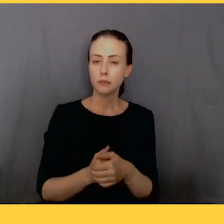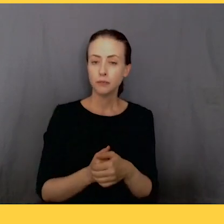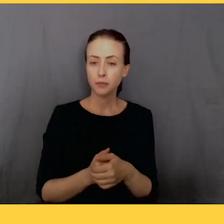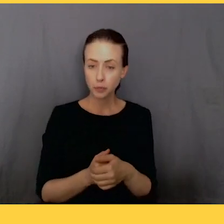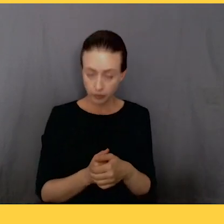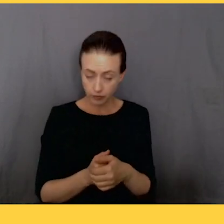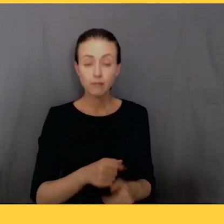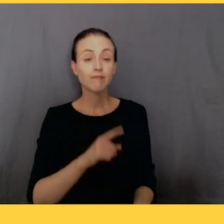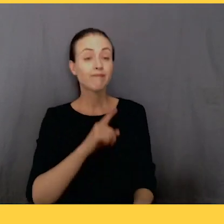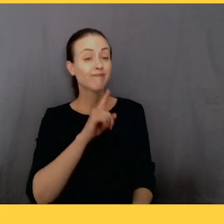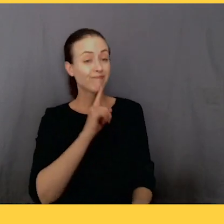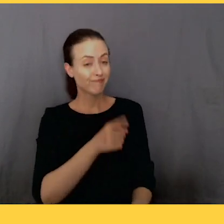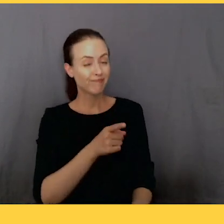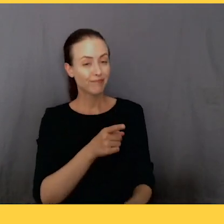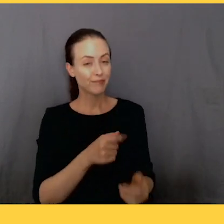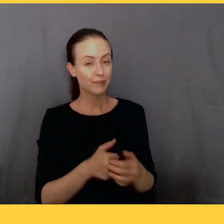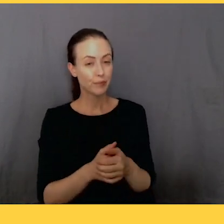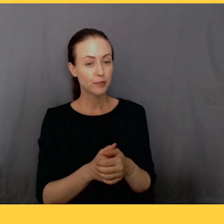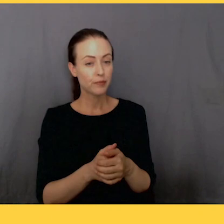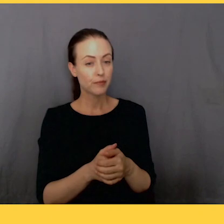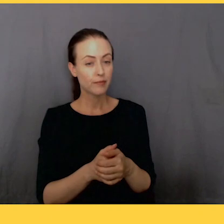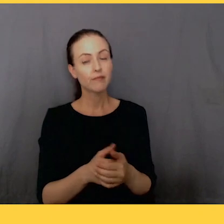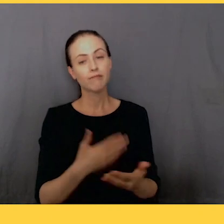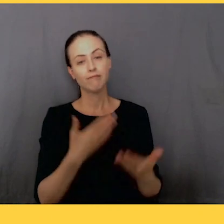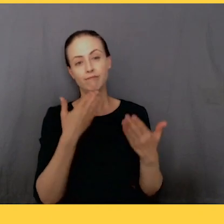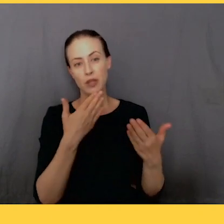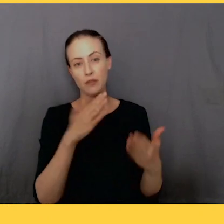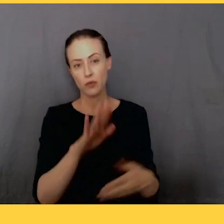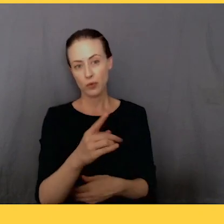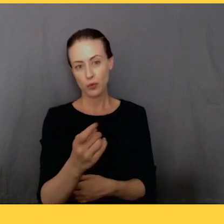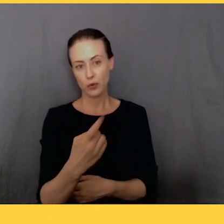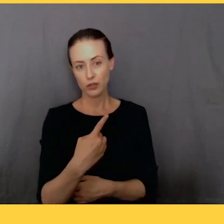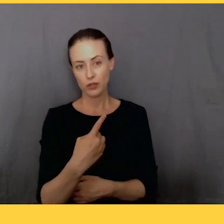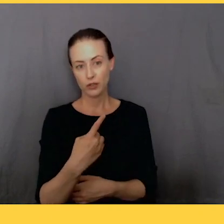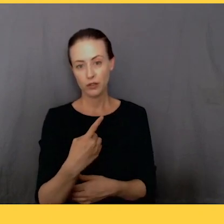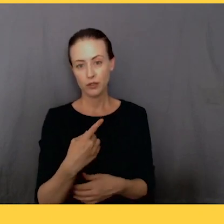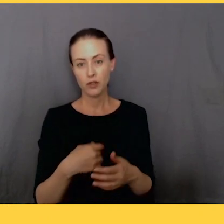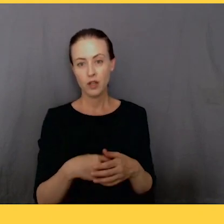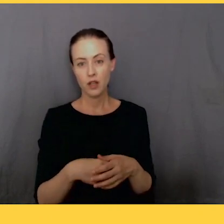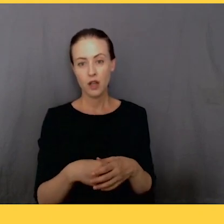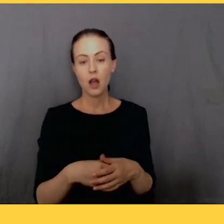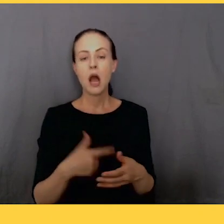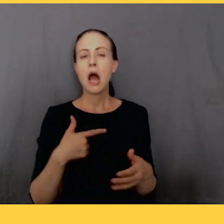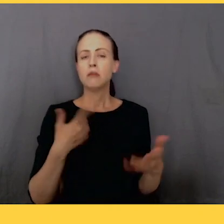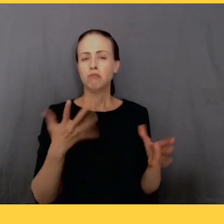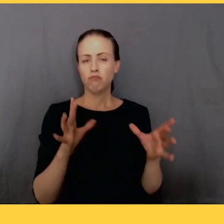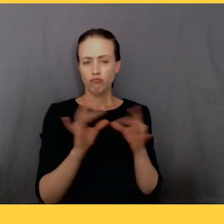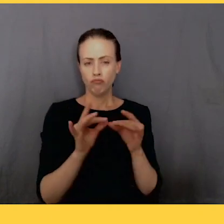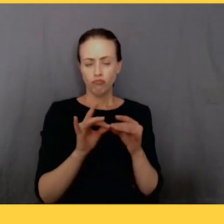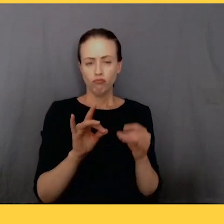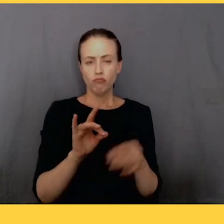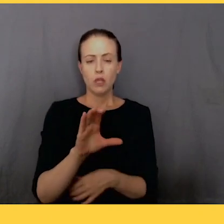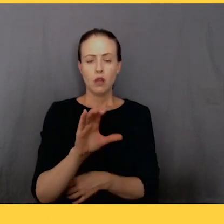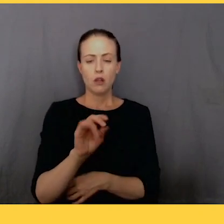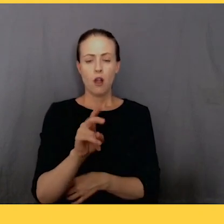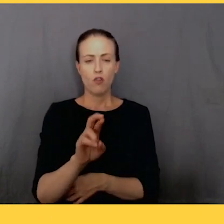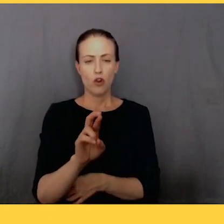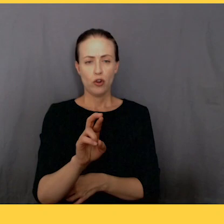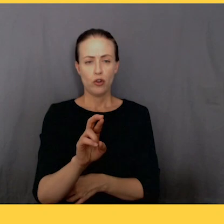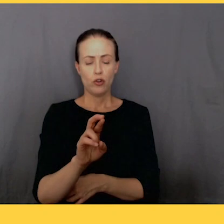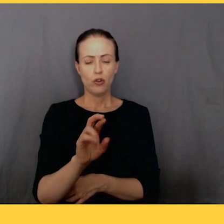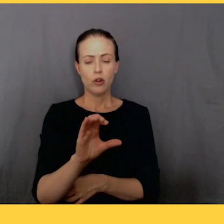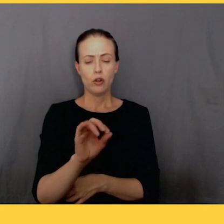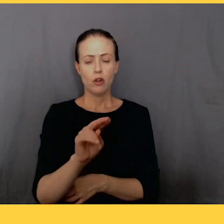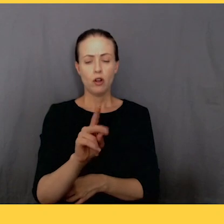Yeah, sure, certainly. So thanks for that question. So as I mentioned, covered conductor is one of our key pillars